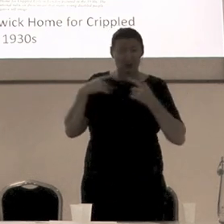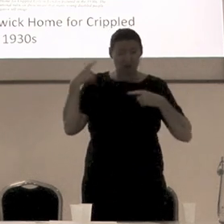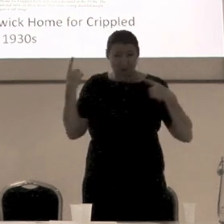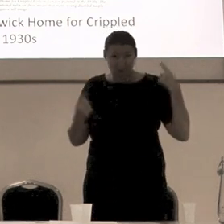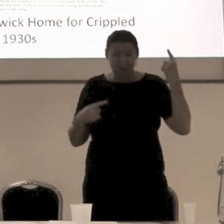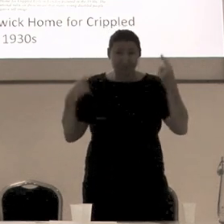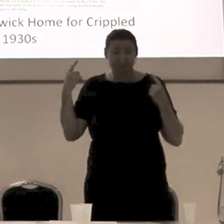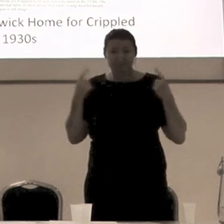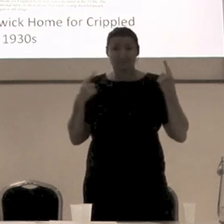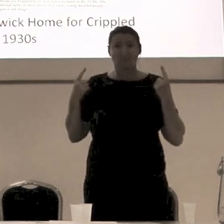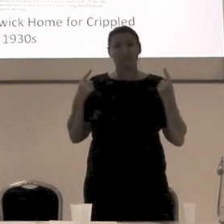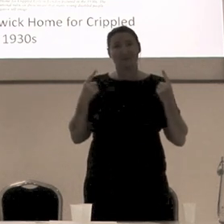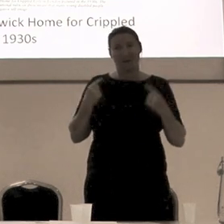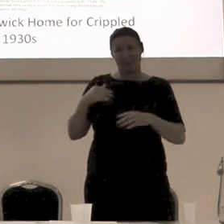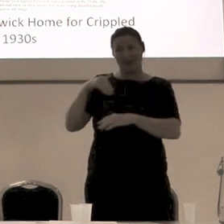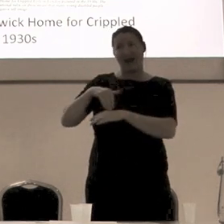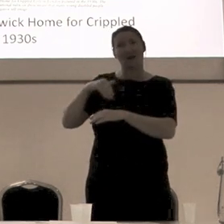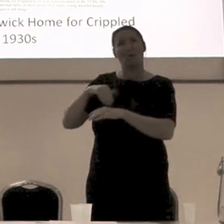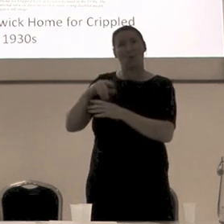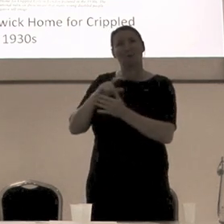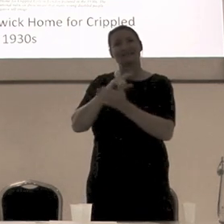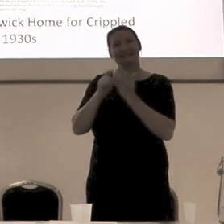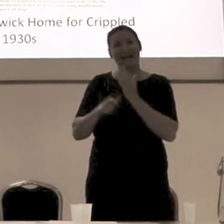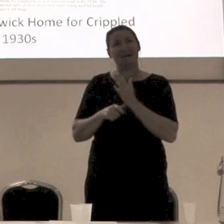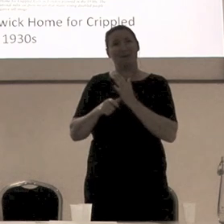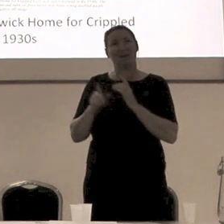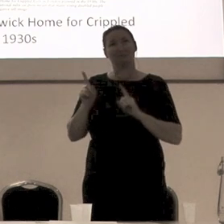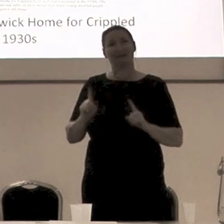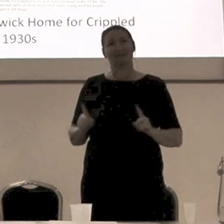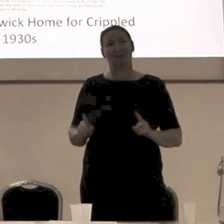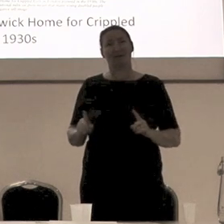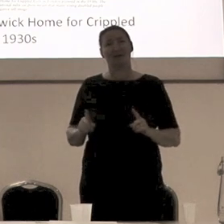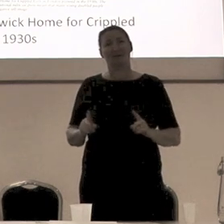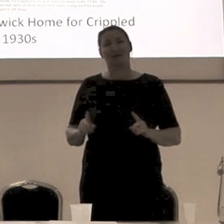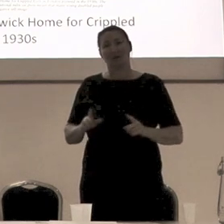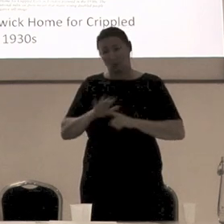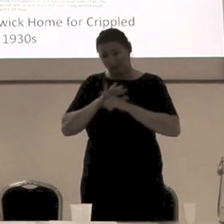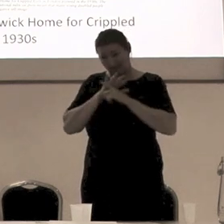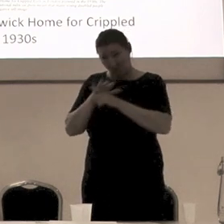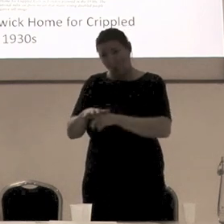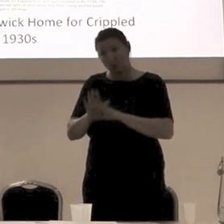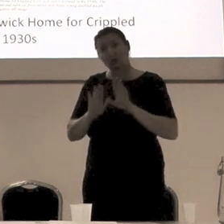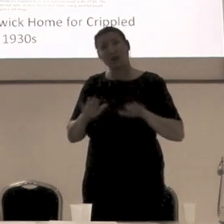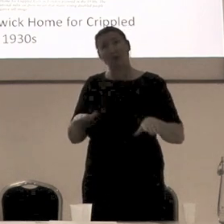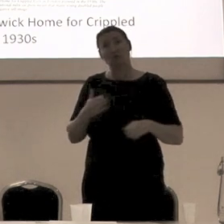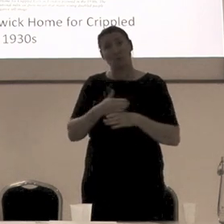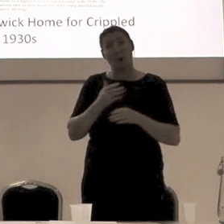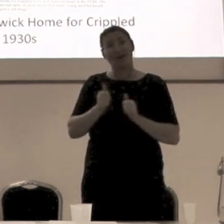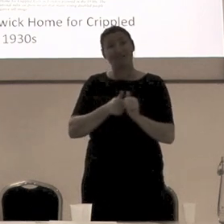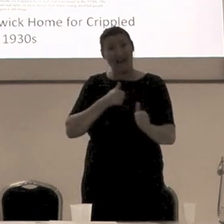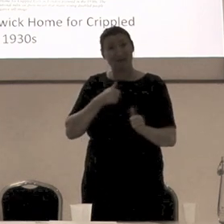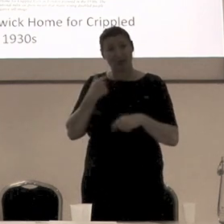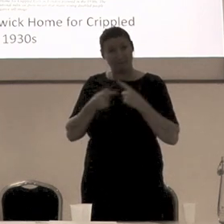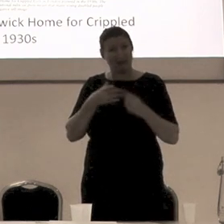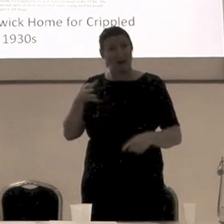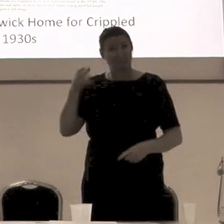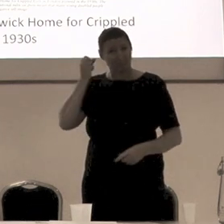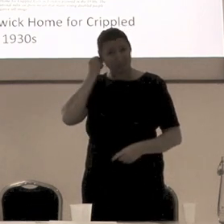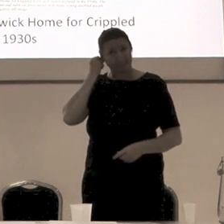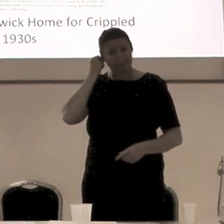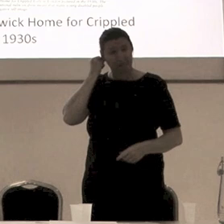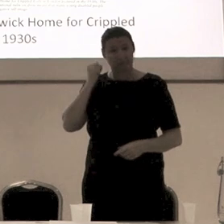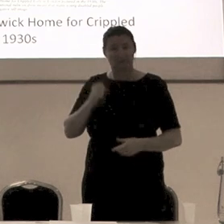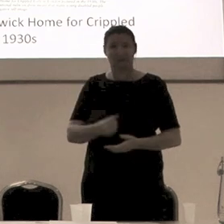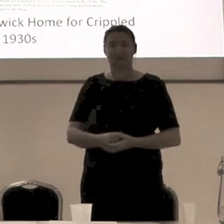was a cause of disablement, actually forcing children to work in these factories. A little later